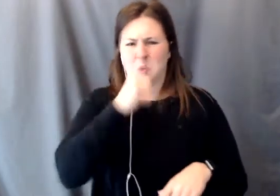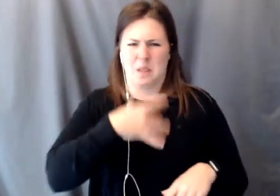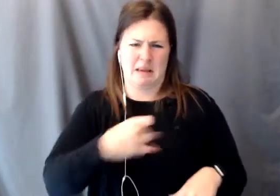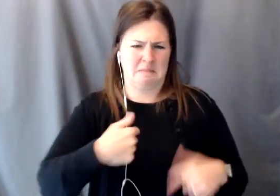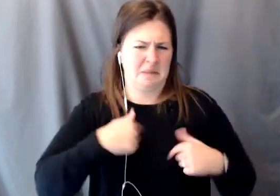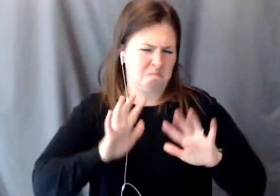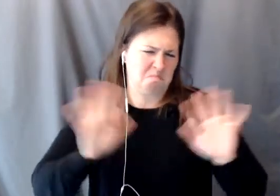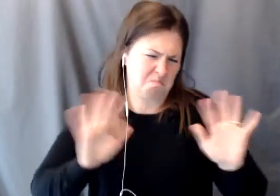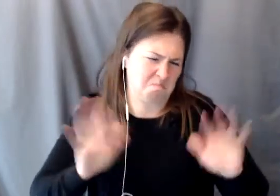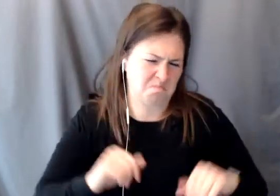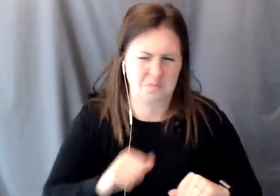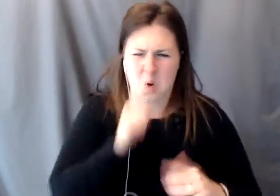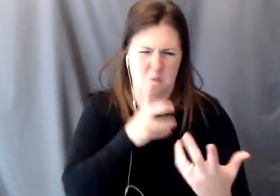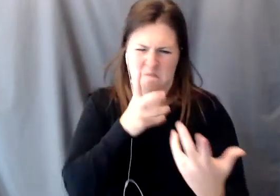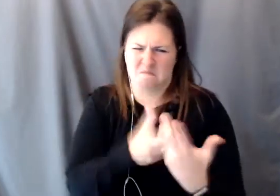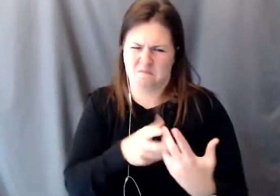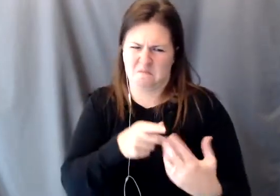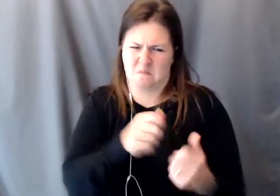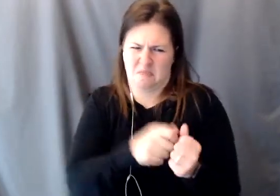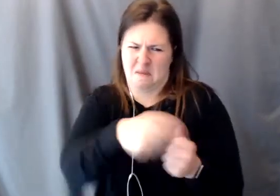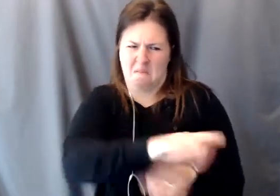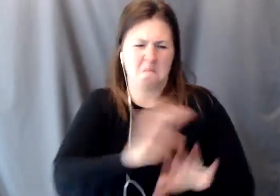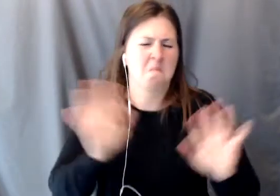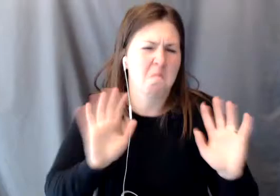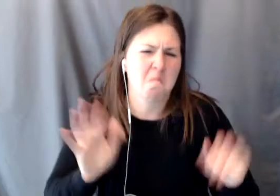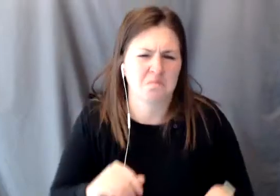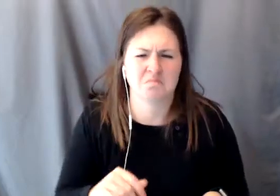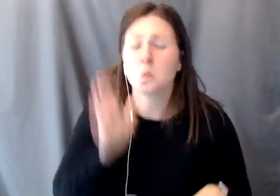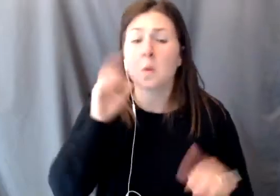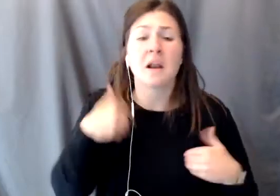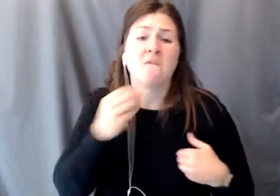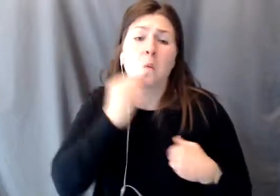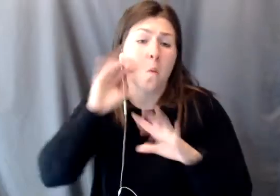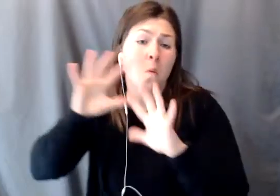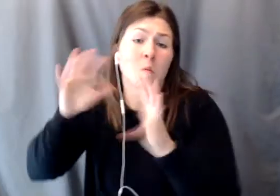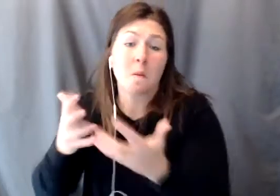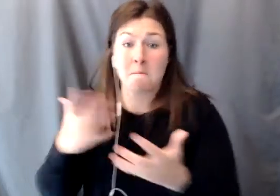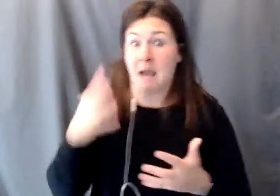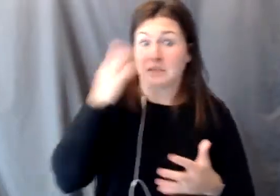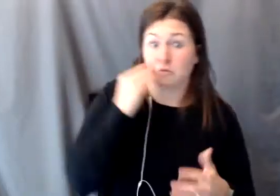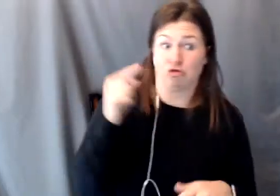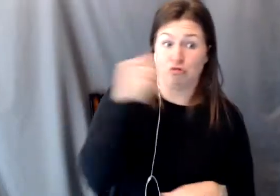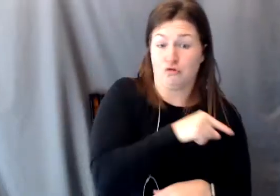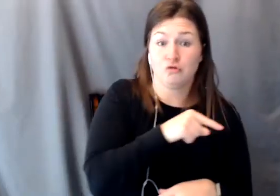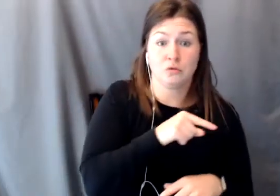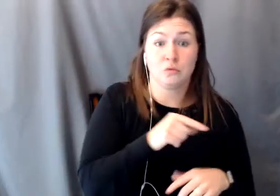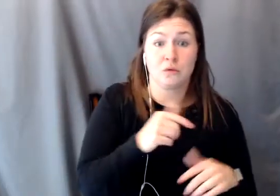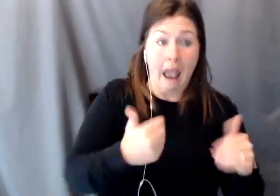you know, there's no like home group ethic like I grew up with, where, you know, we were all together.